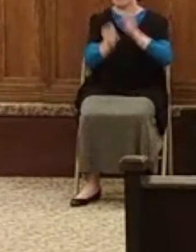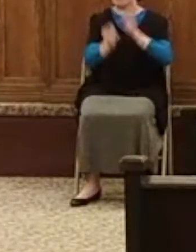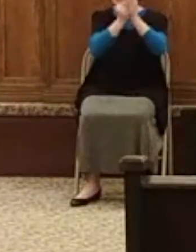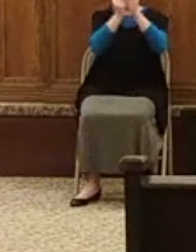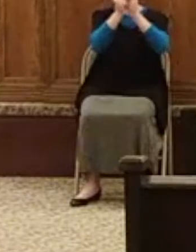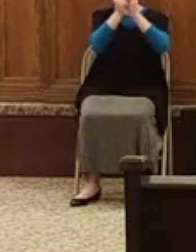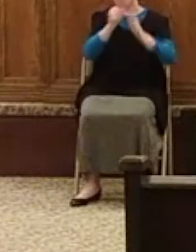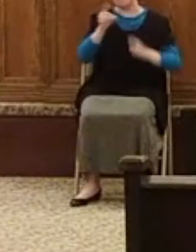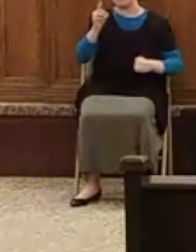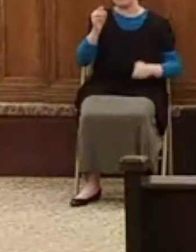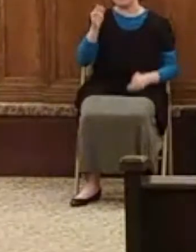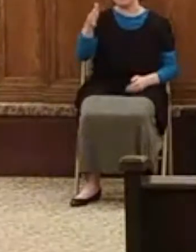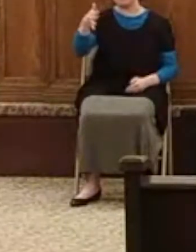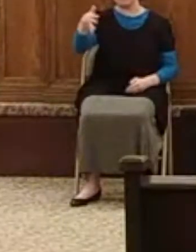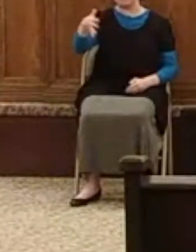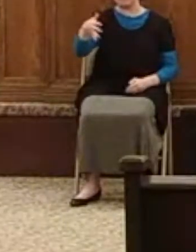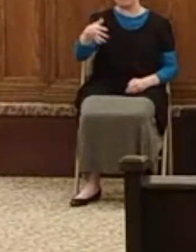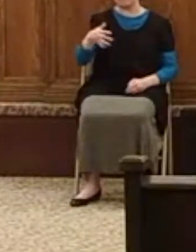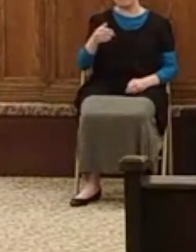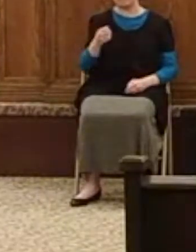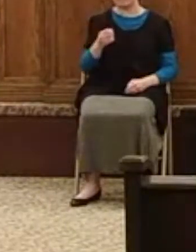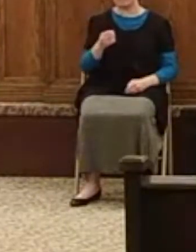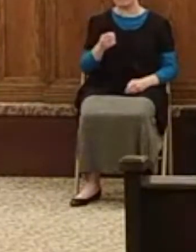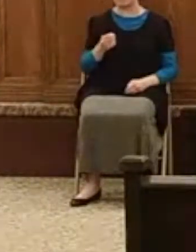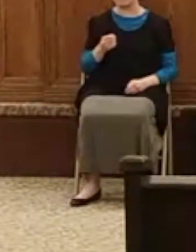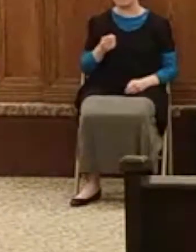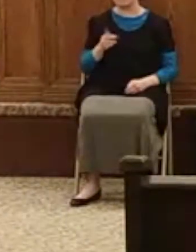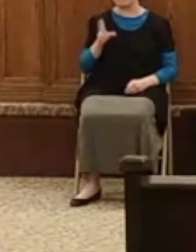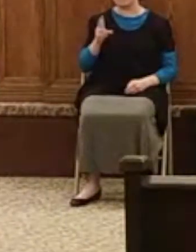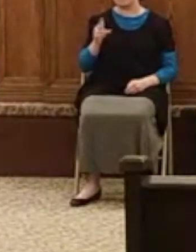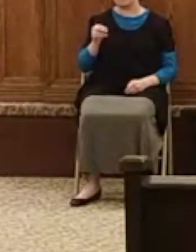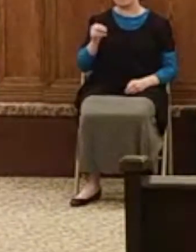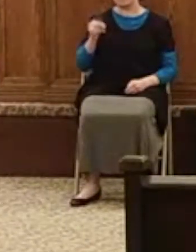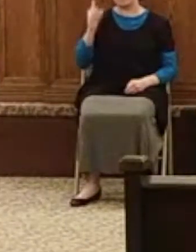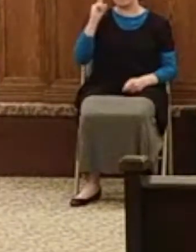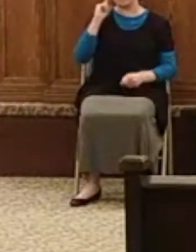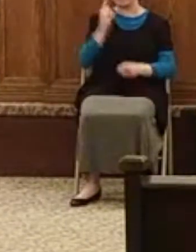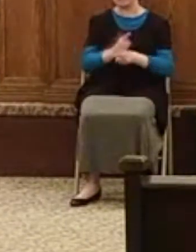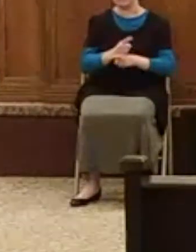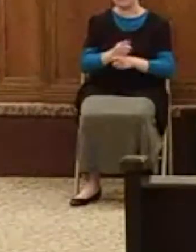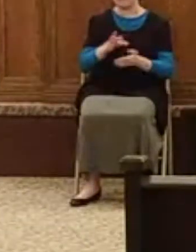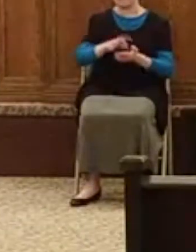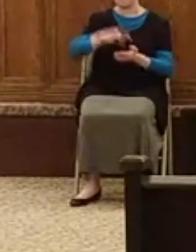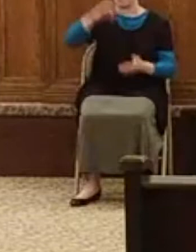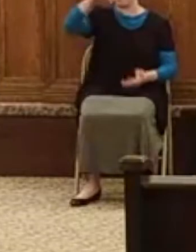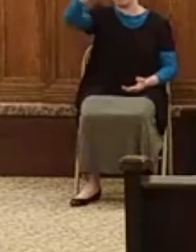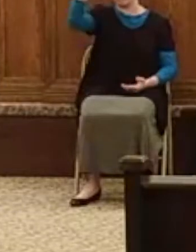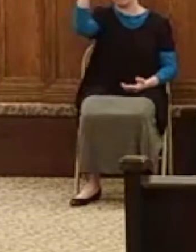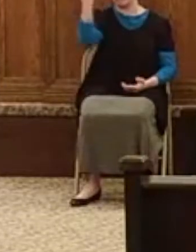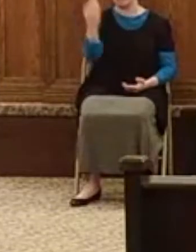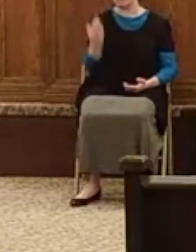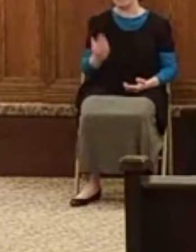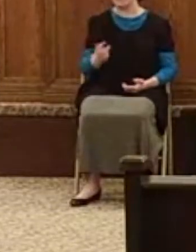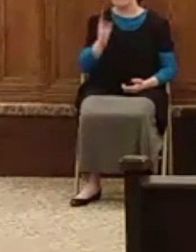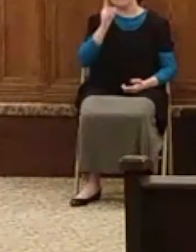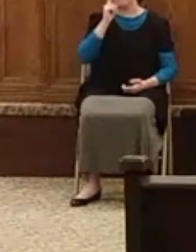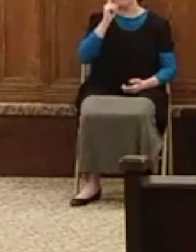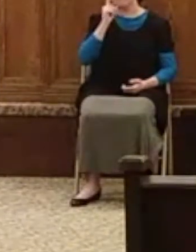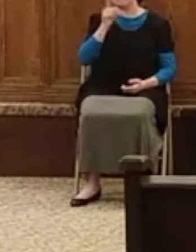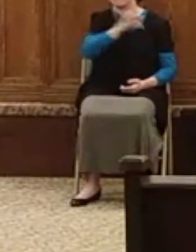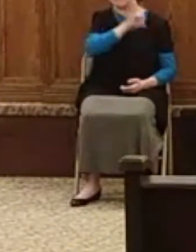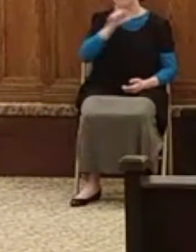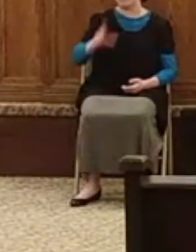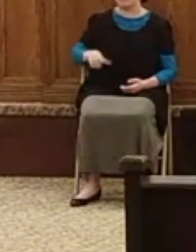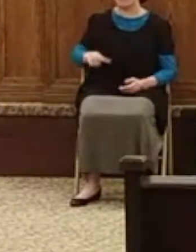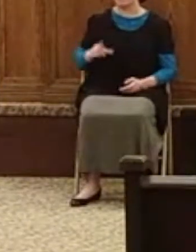law. David reached into a dispensation that he had no rights to, and he found grace in the eyes of